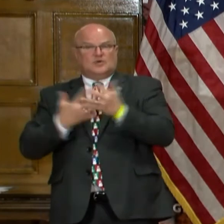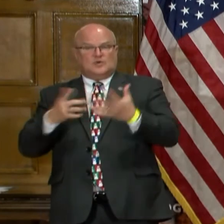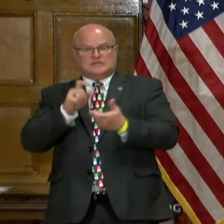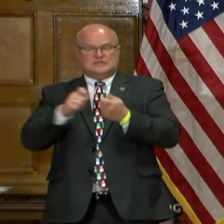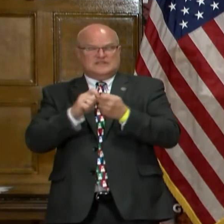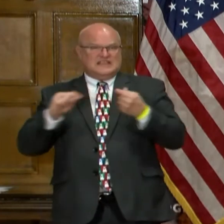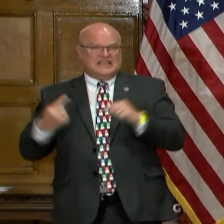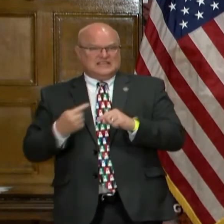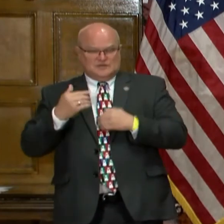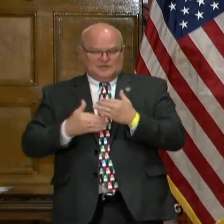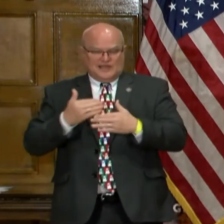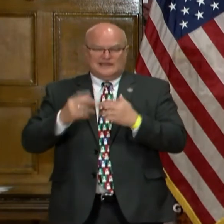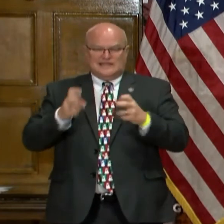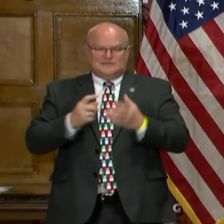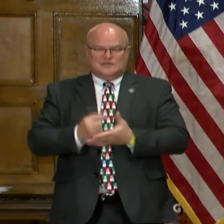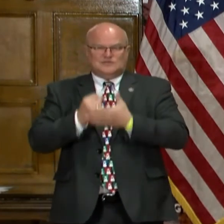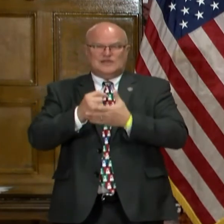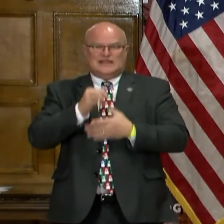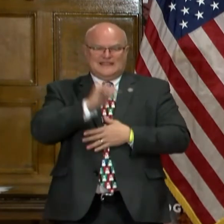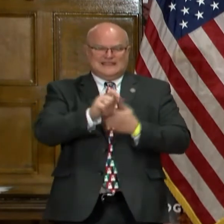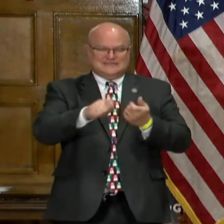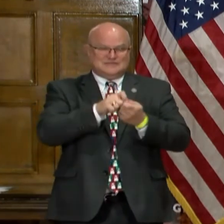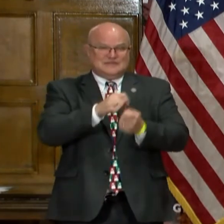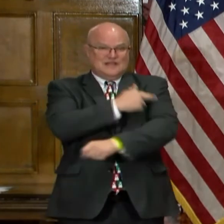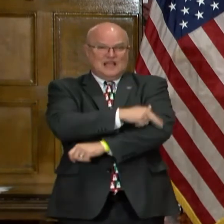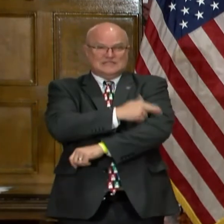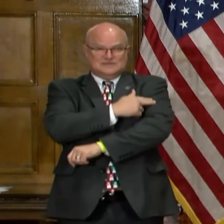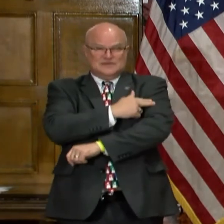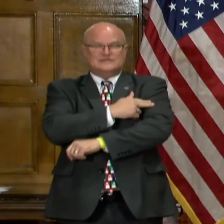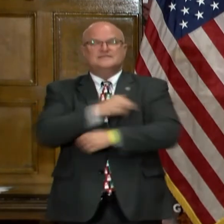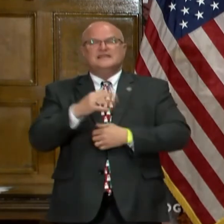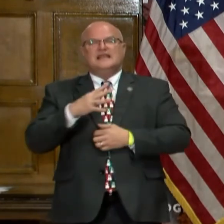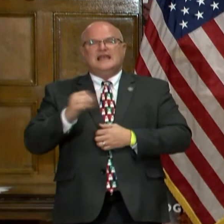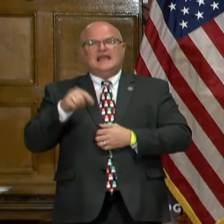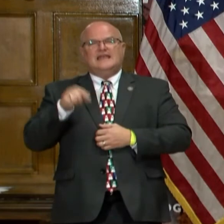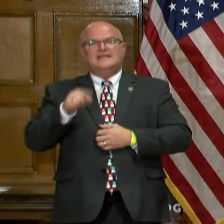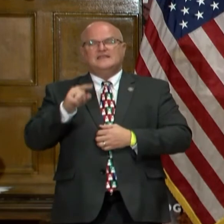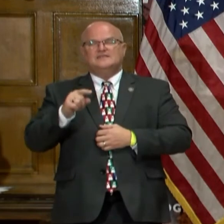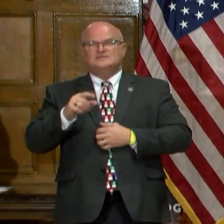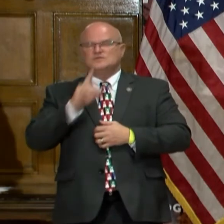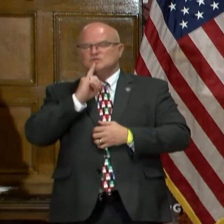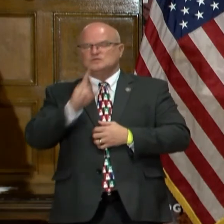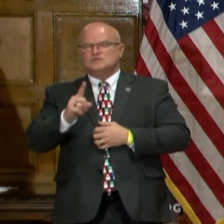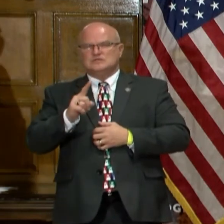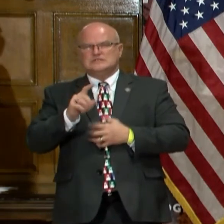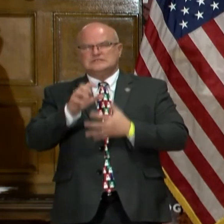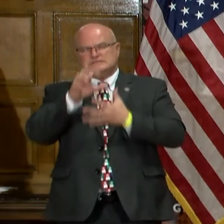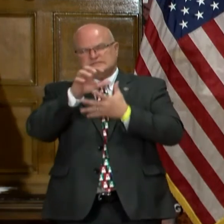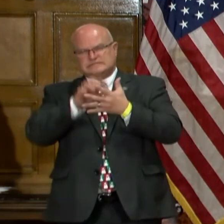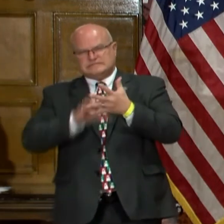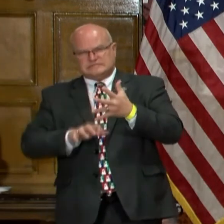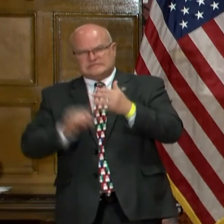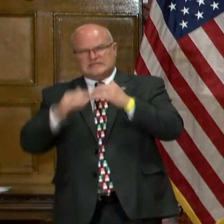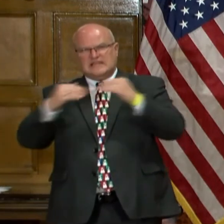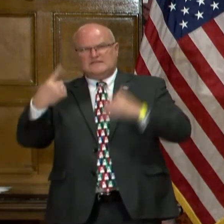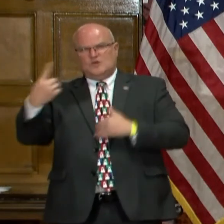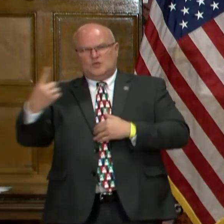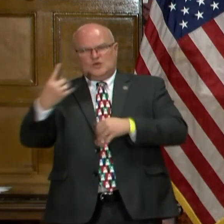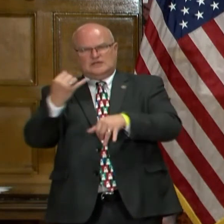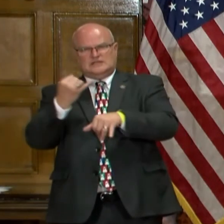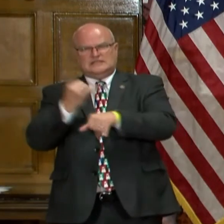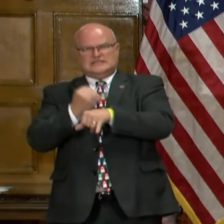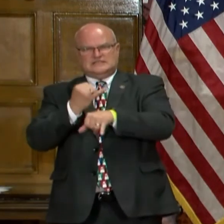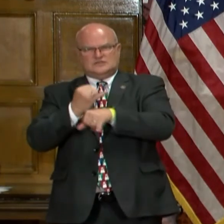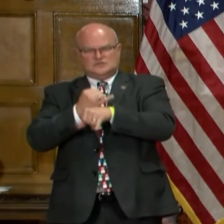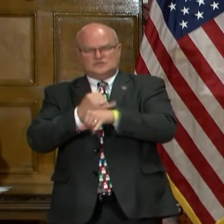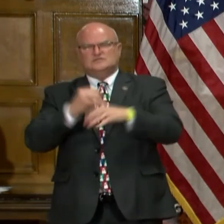specific injury patterns need to be treated at specific hospitals, and there is a rigorous designation of level 1 trauma institutions,